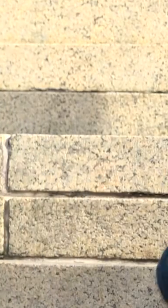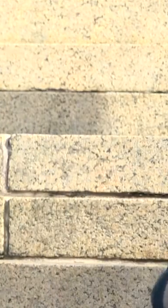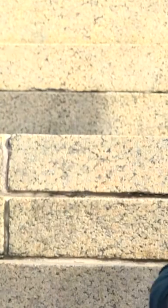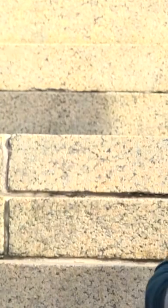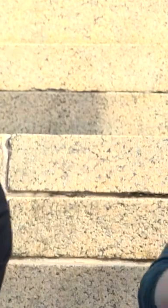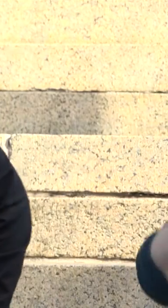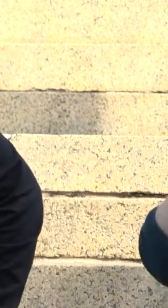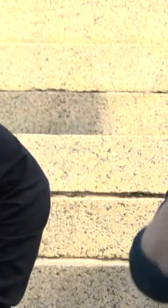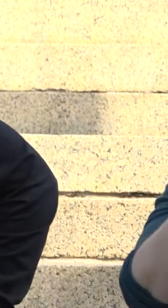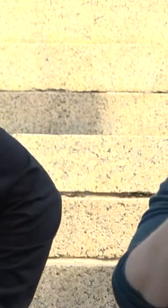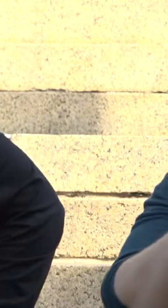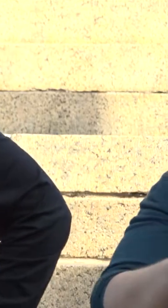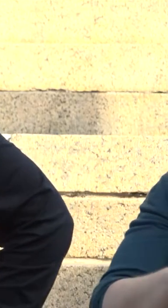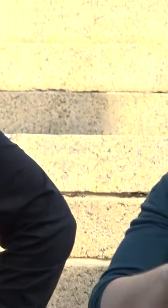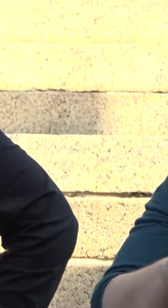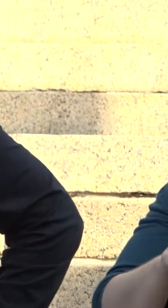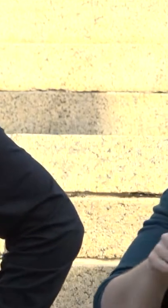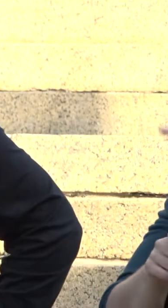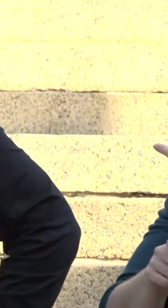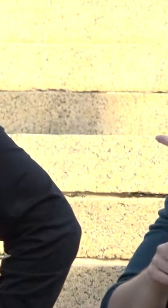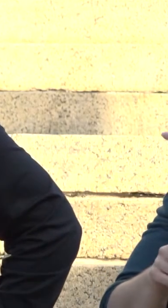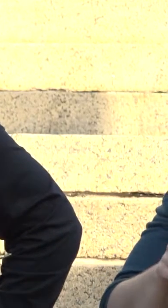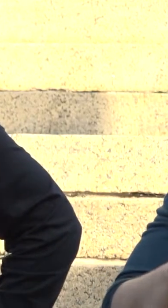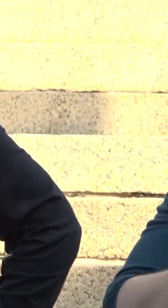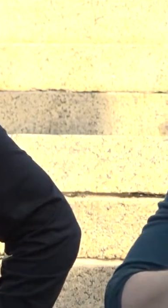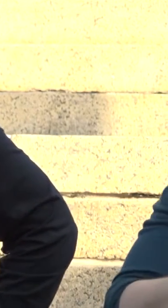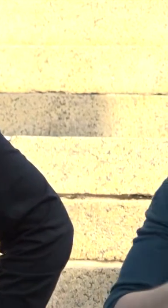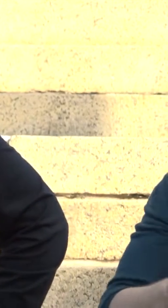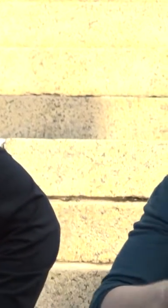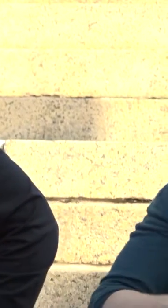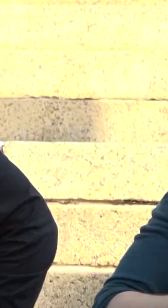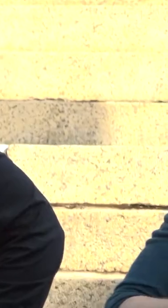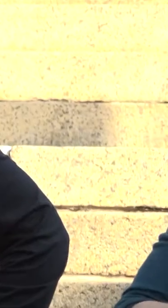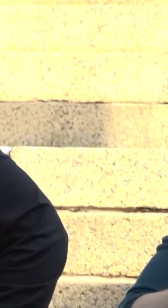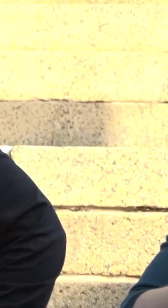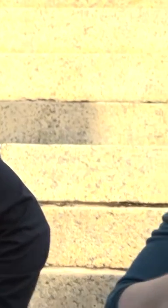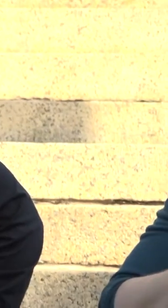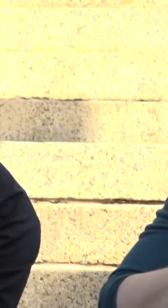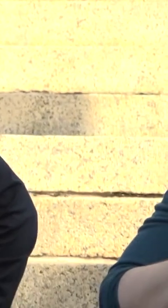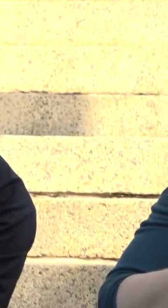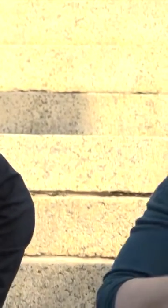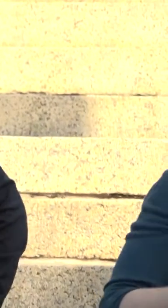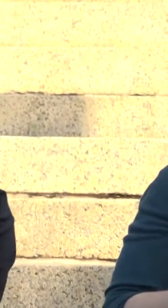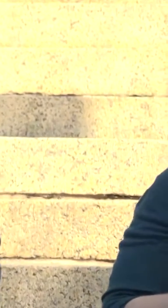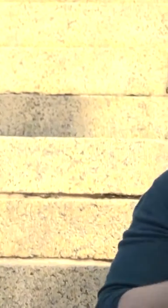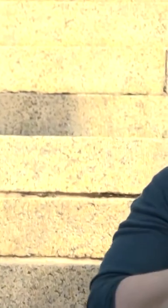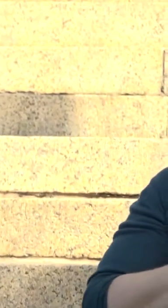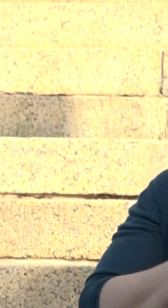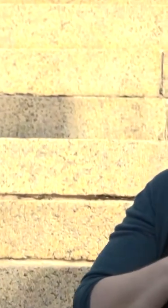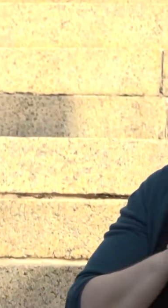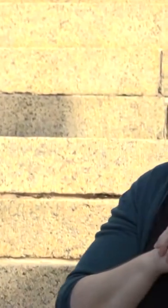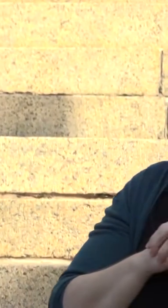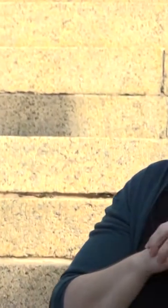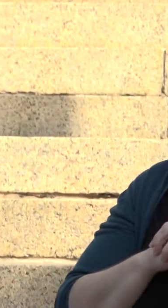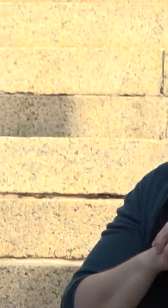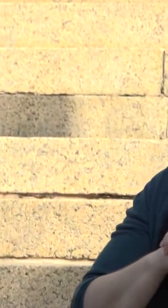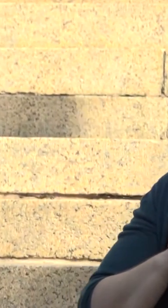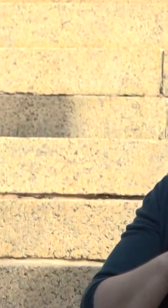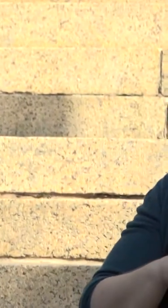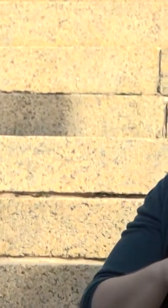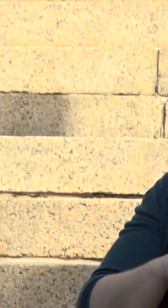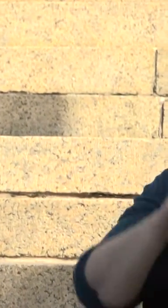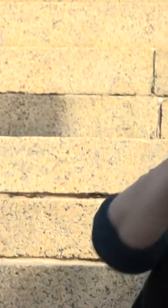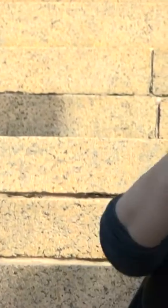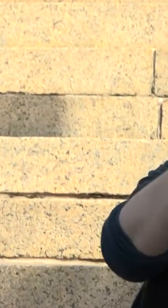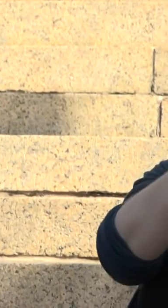Marty said, okay, I'm gonna tell everybody I'm okay, call my wife, Karen, call mom and dad, tell them I'm okay. And I'm gonna